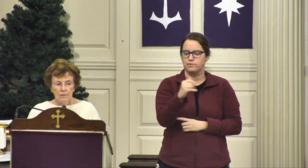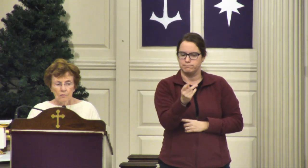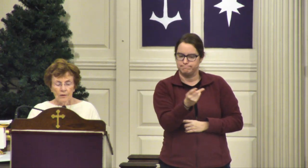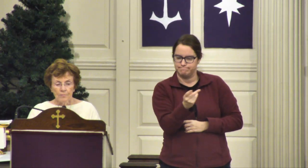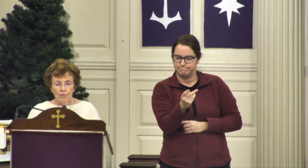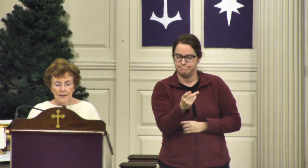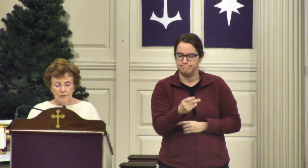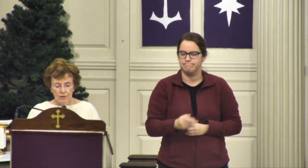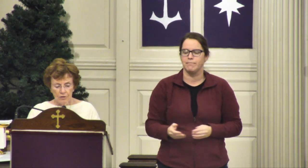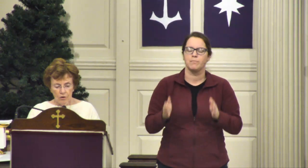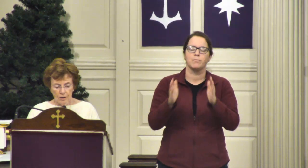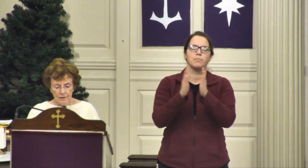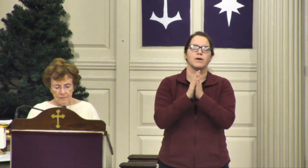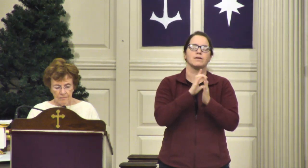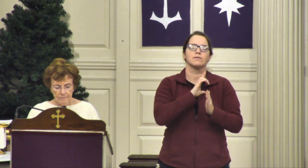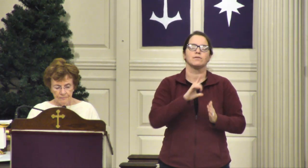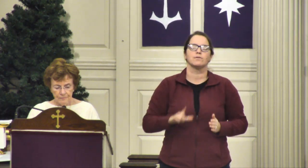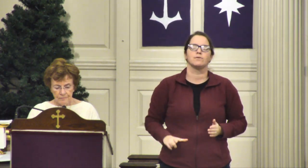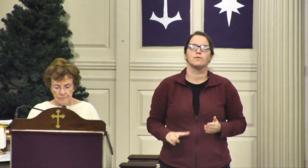We pray to the Lord.